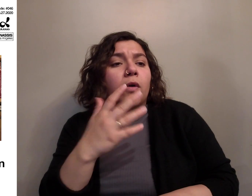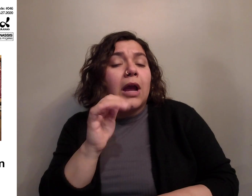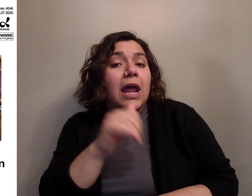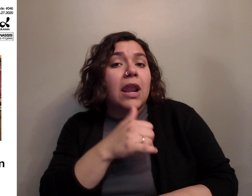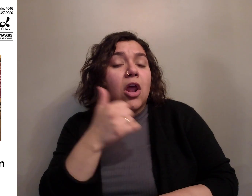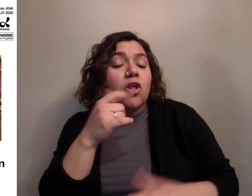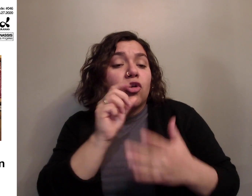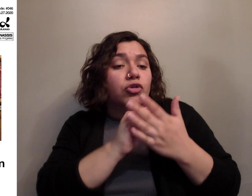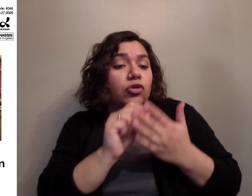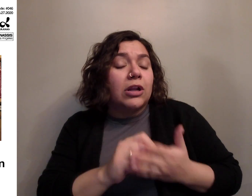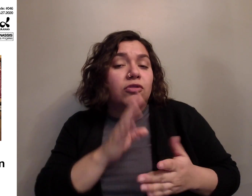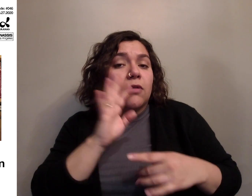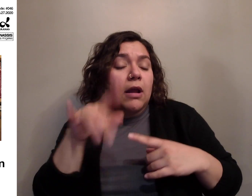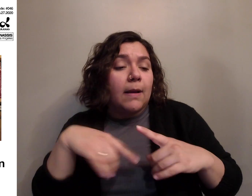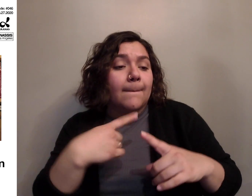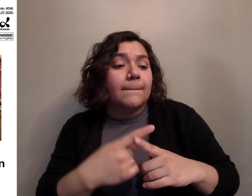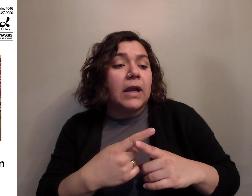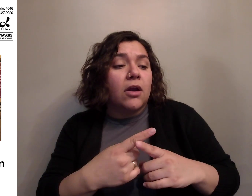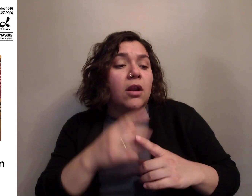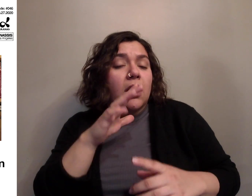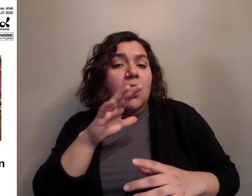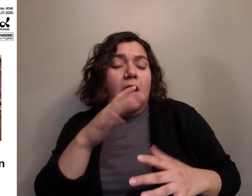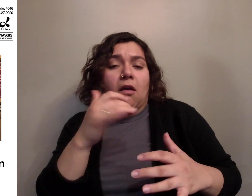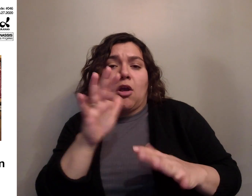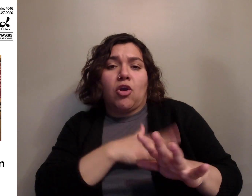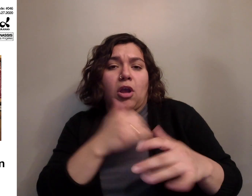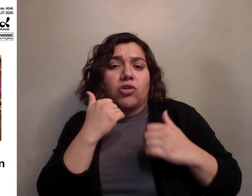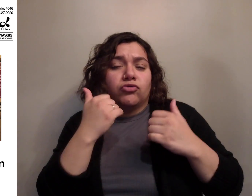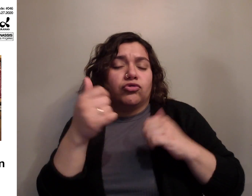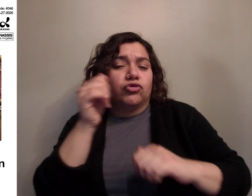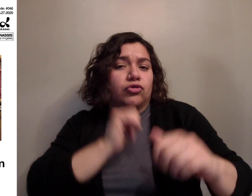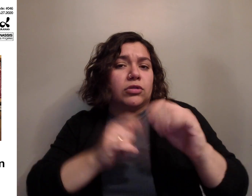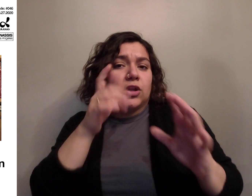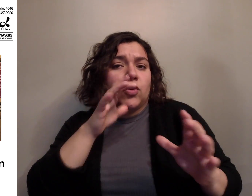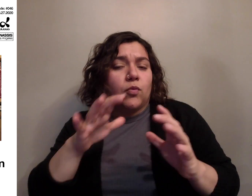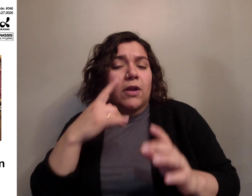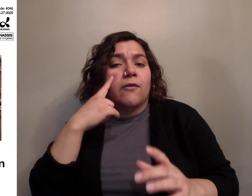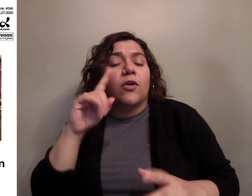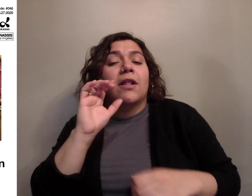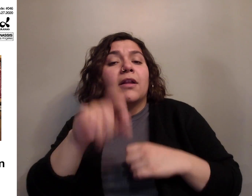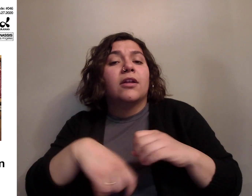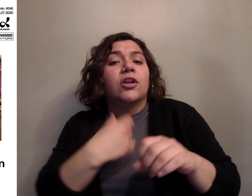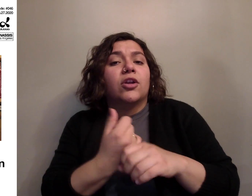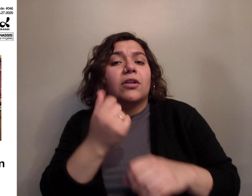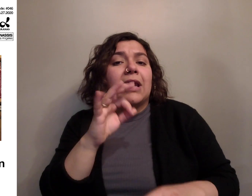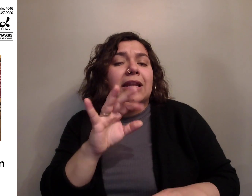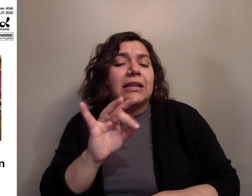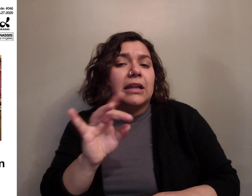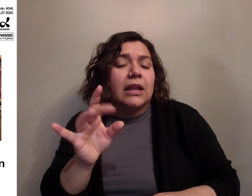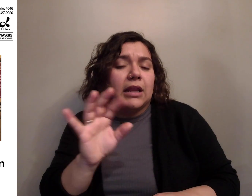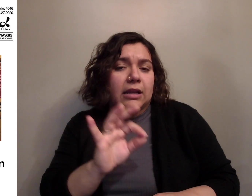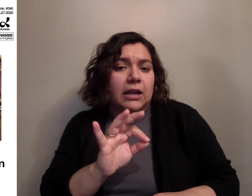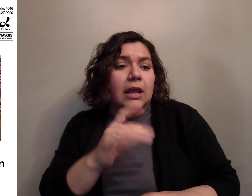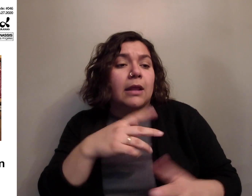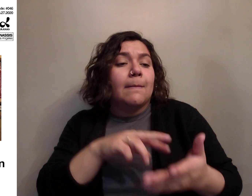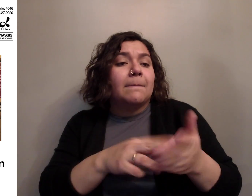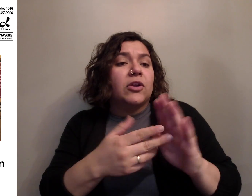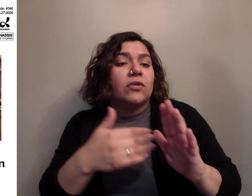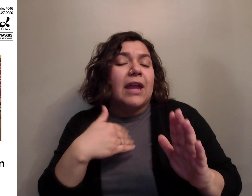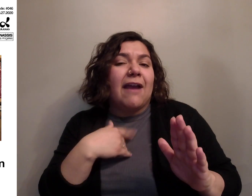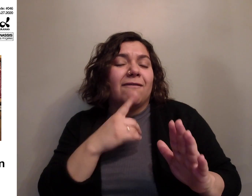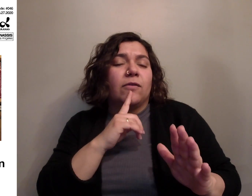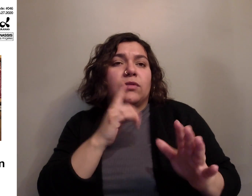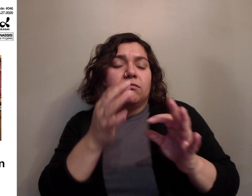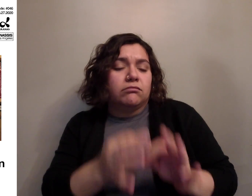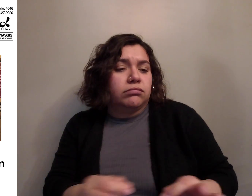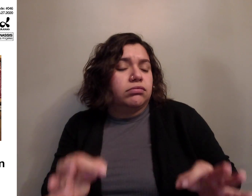beautifully. Also, in another essay, you talk about a concert you went to in 1989,